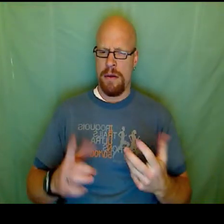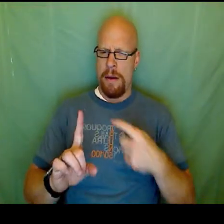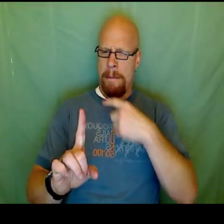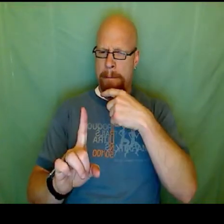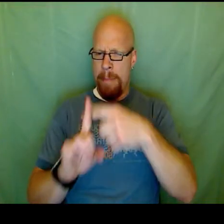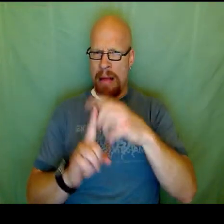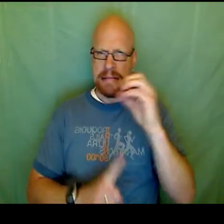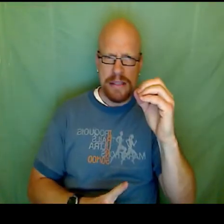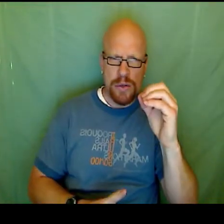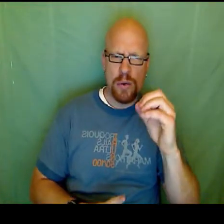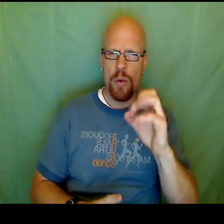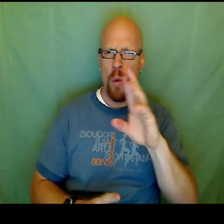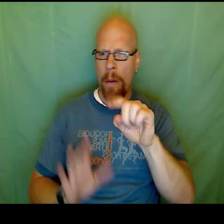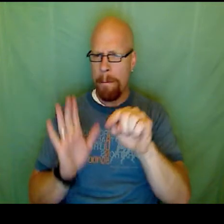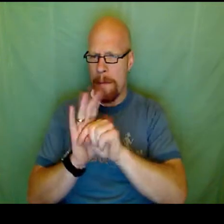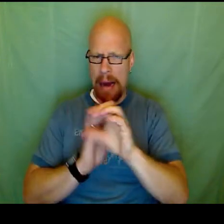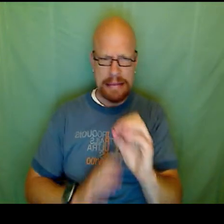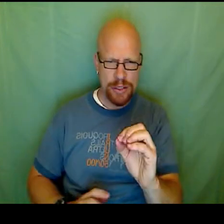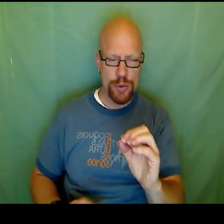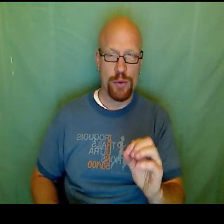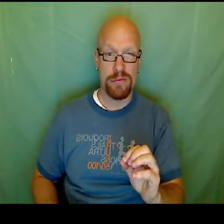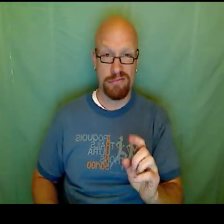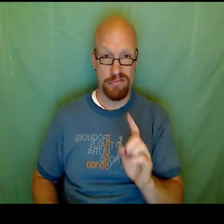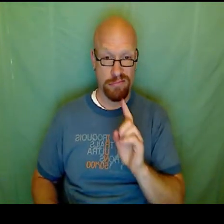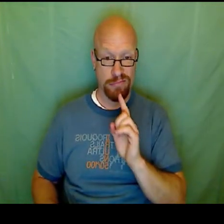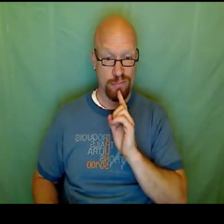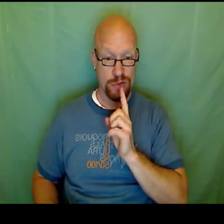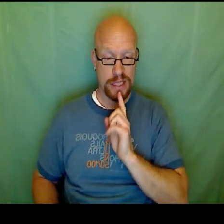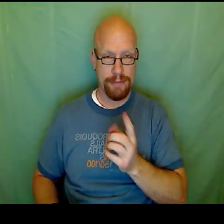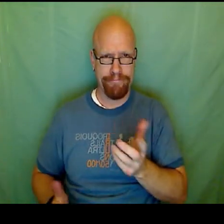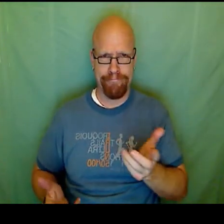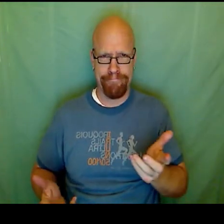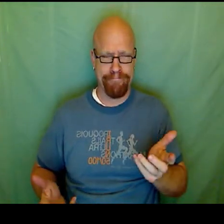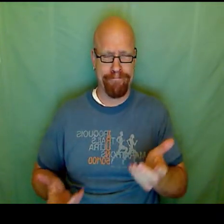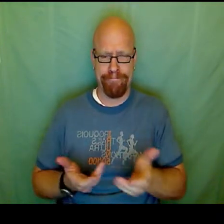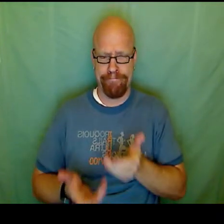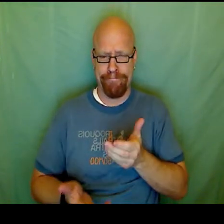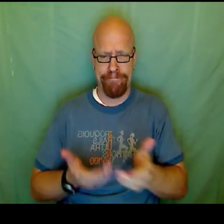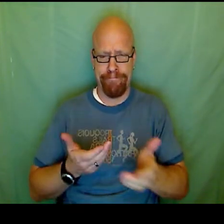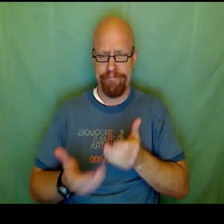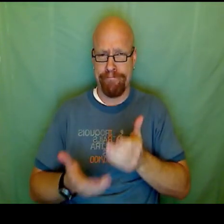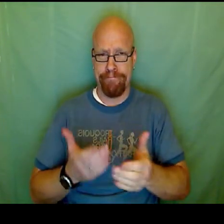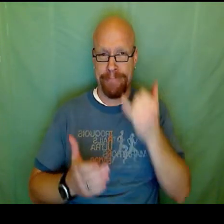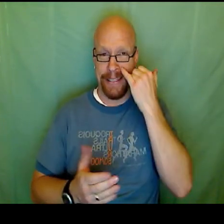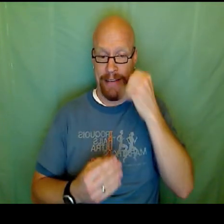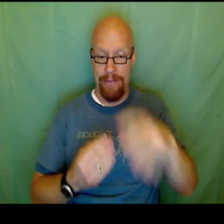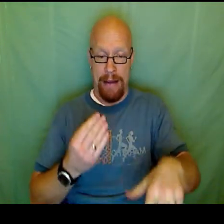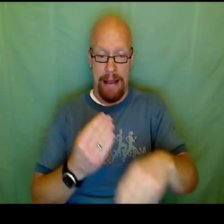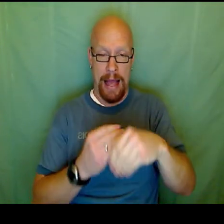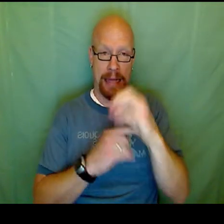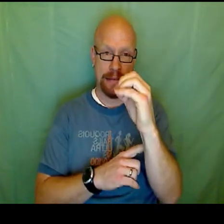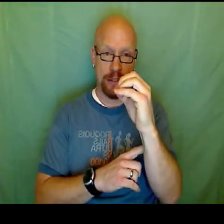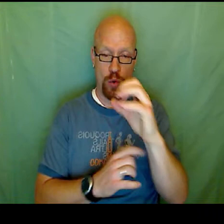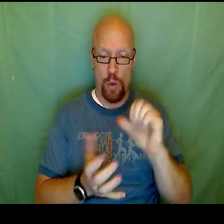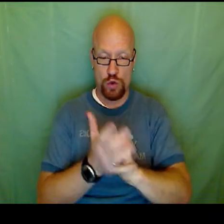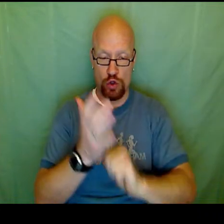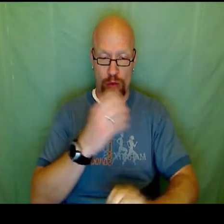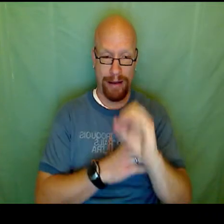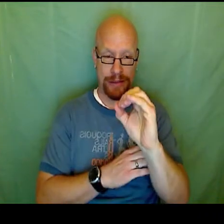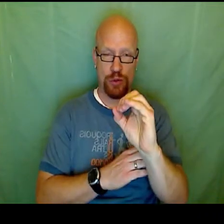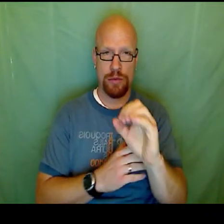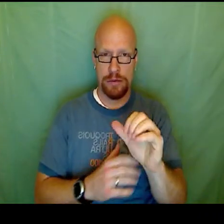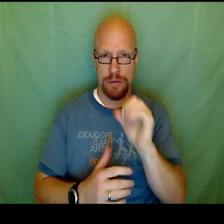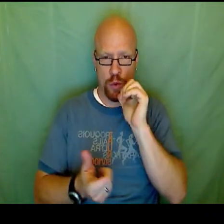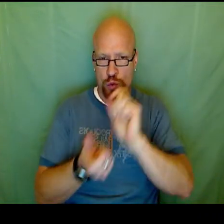Some students would ask me, is it positive 0y or negative 0y or minus 0y? It doesn't really matter. If you